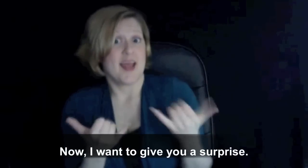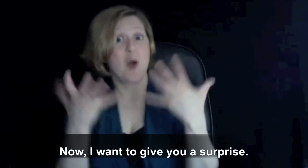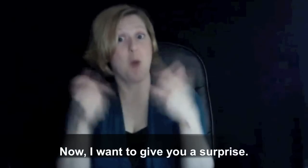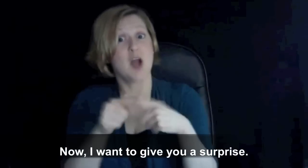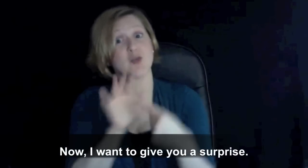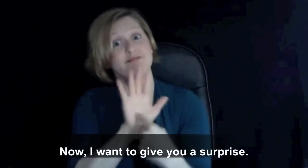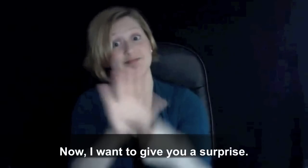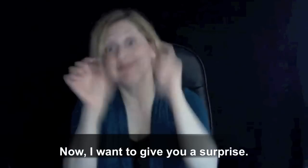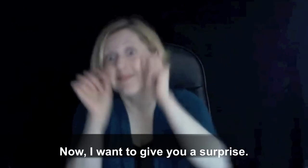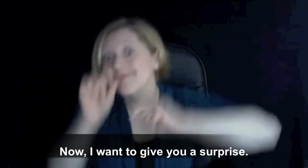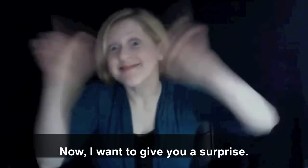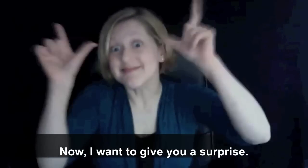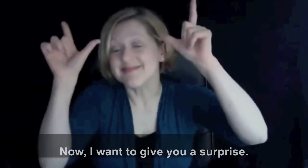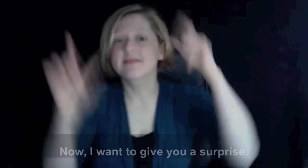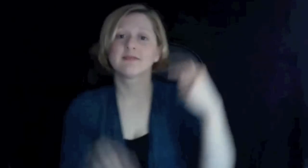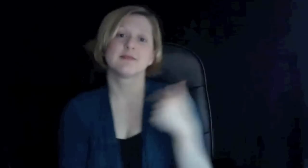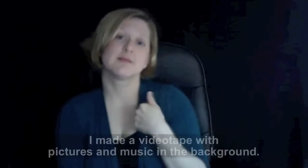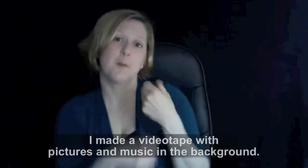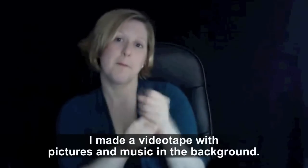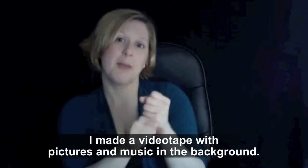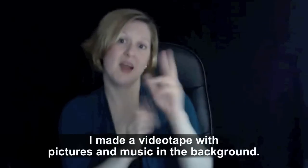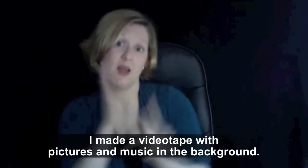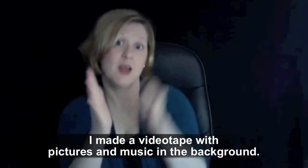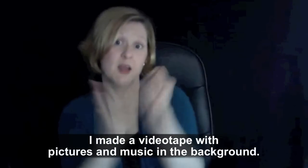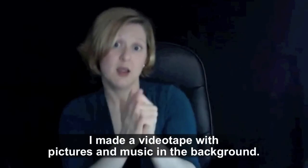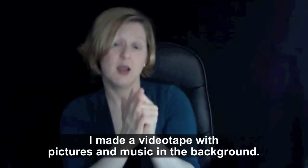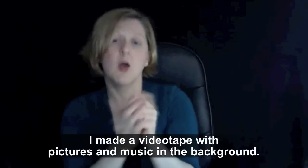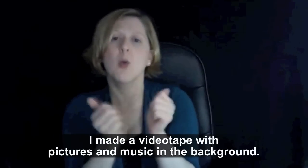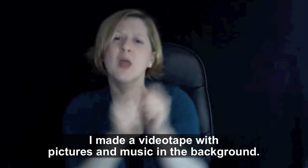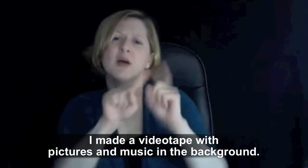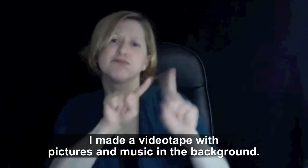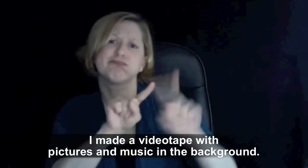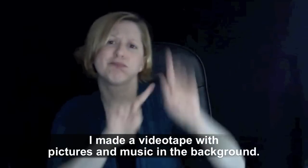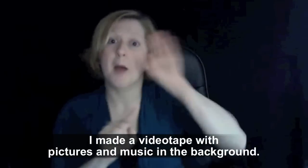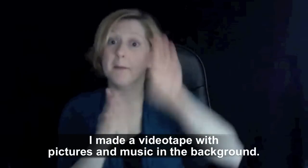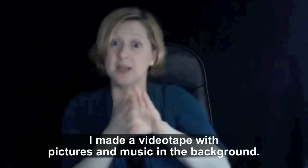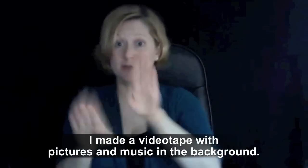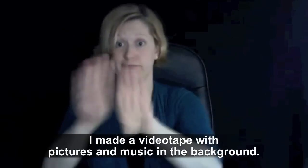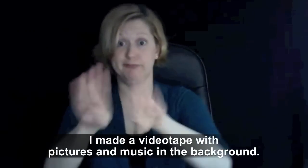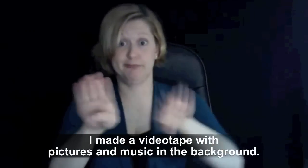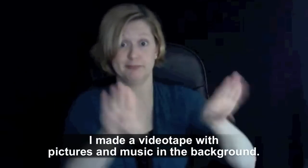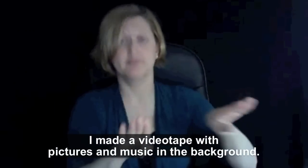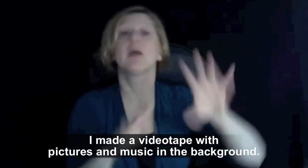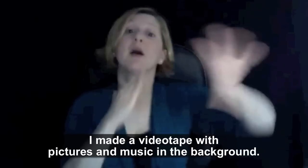Now I want to give you a surprise. I made a video with pictures and music in the